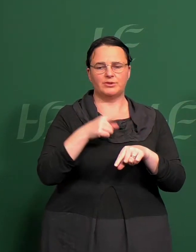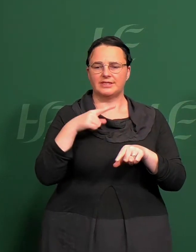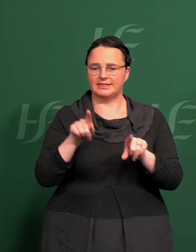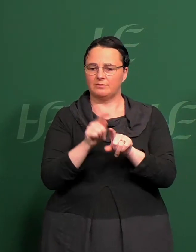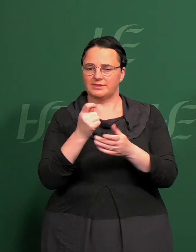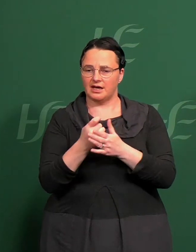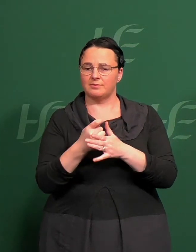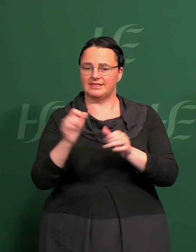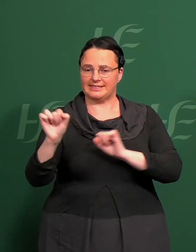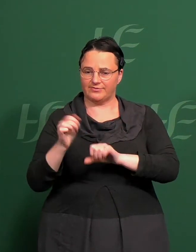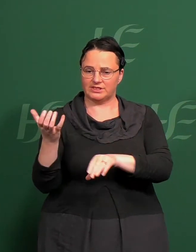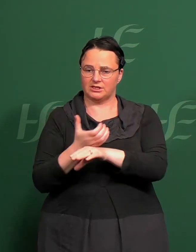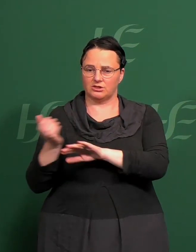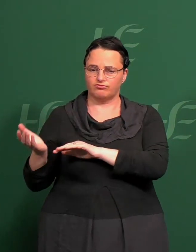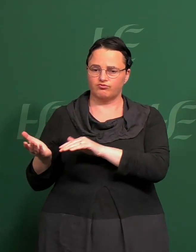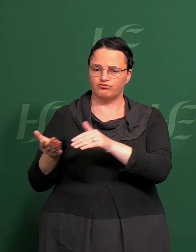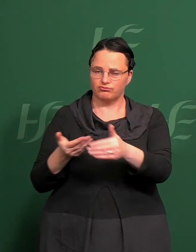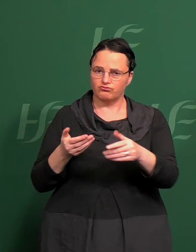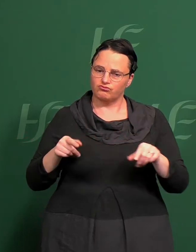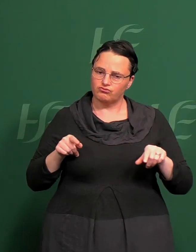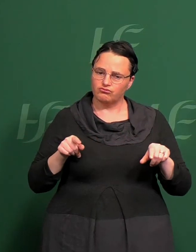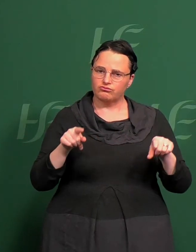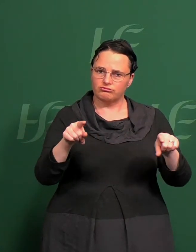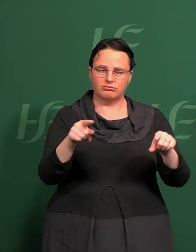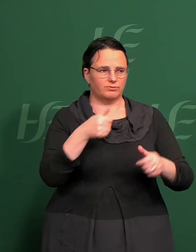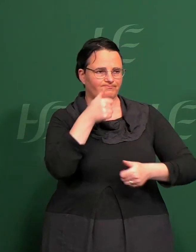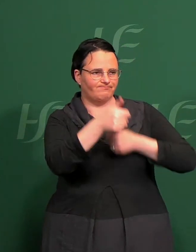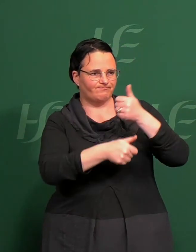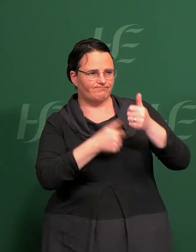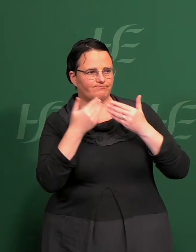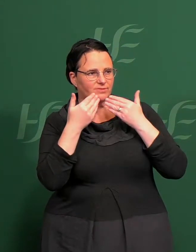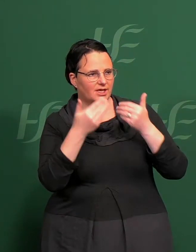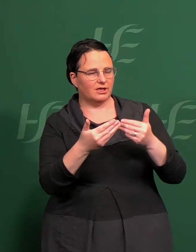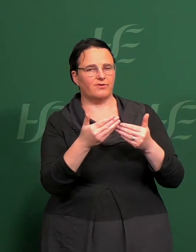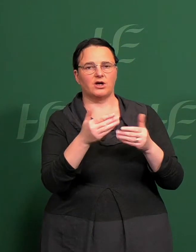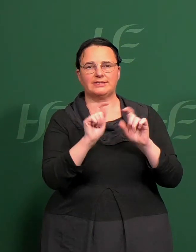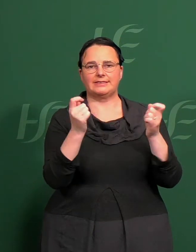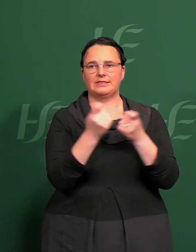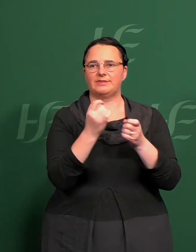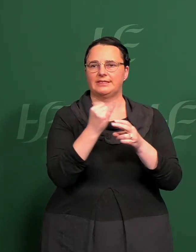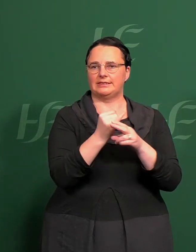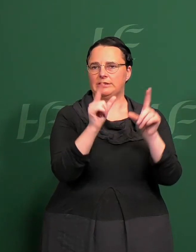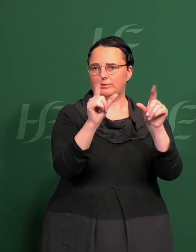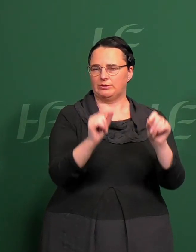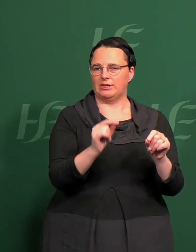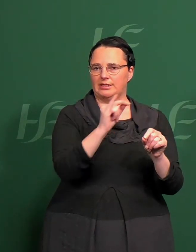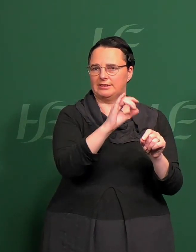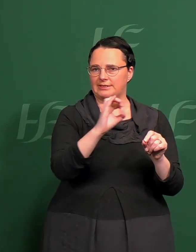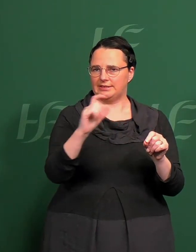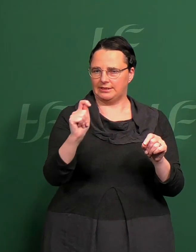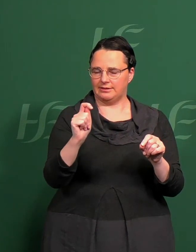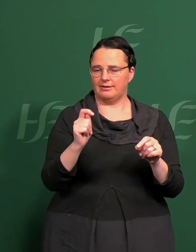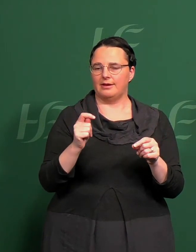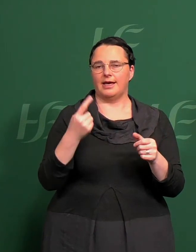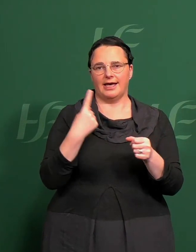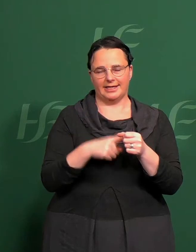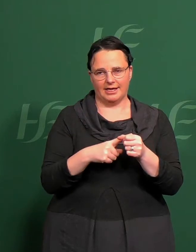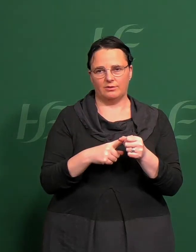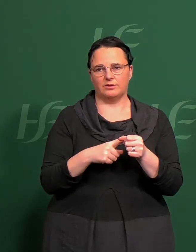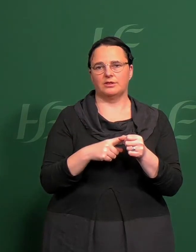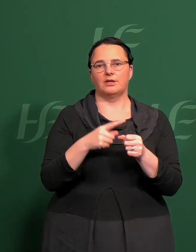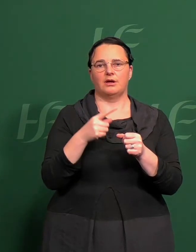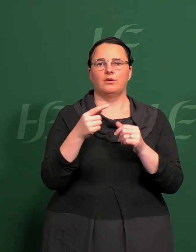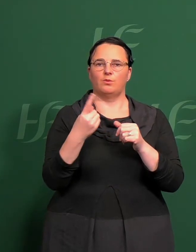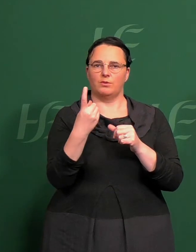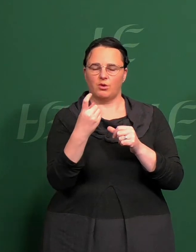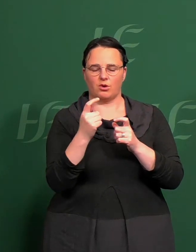want to pay great tribute to our teams in IT who have done that. And once again, we're launching a revised plan which has many